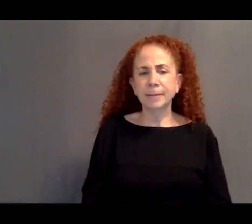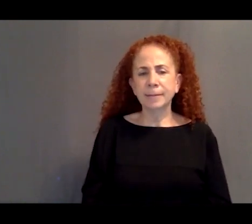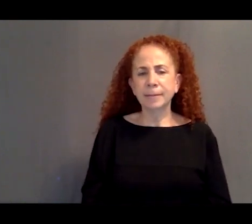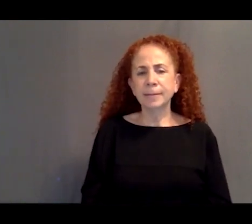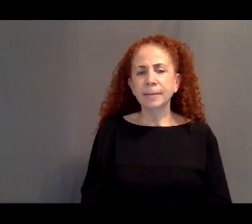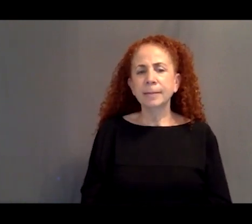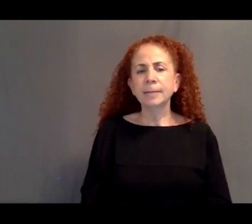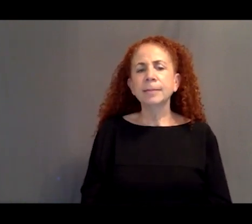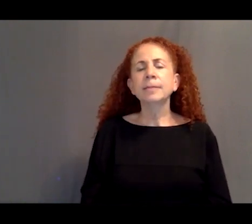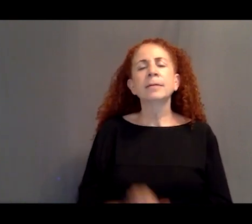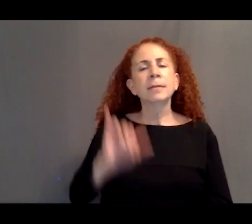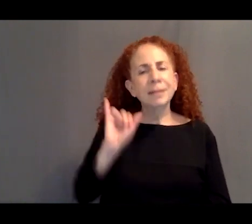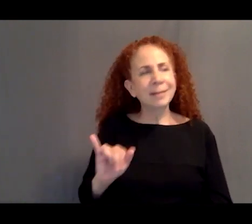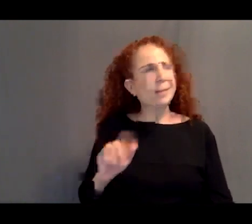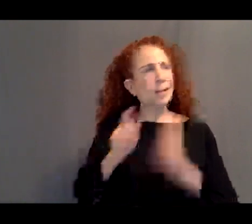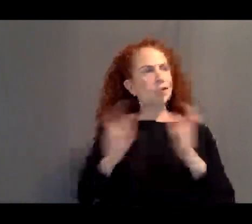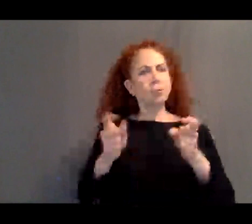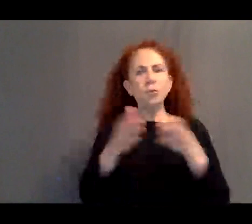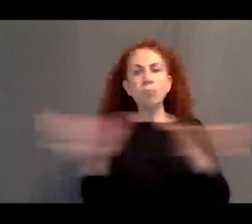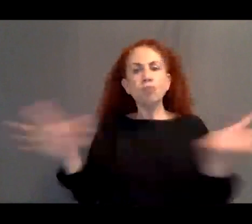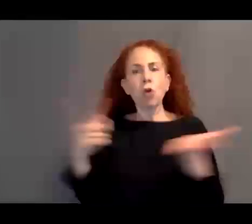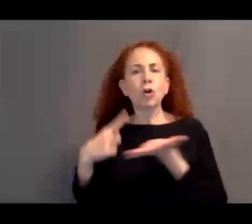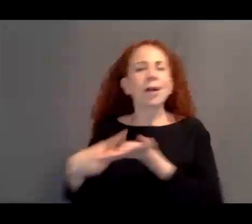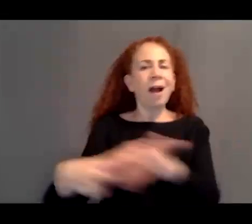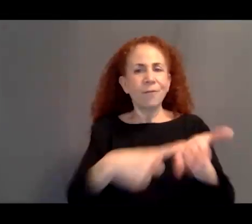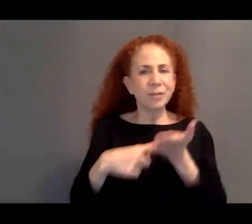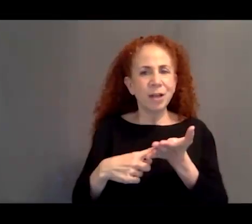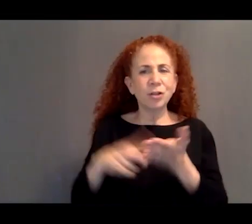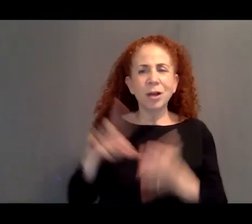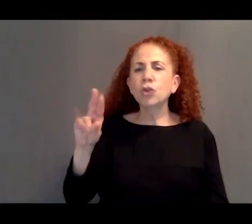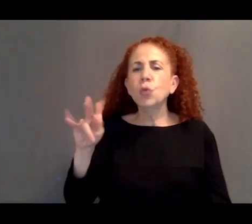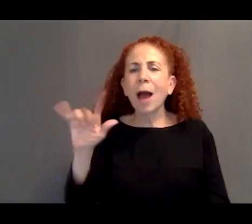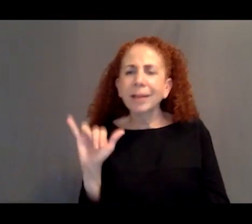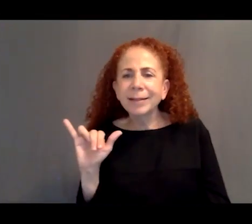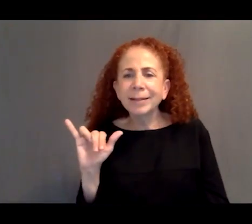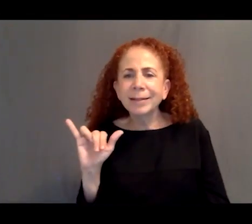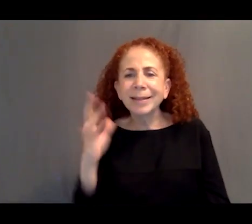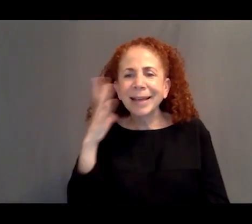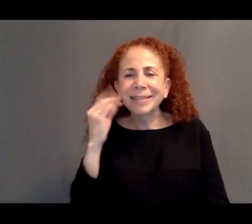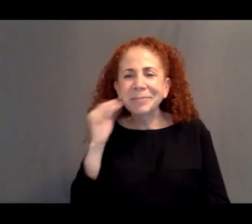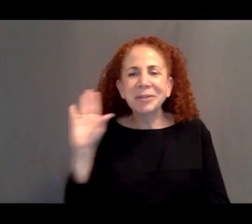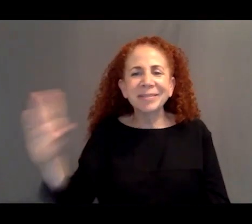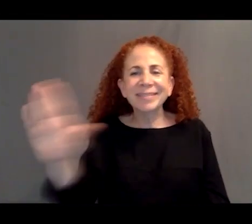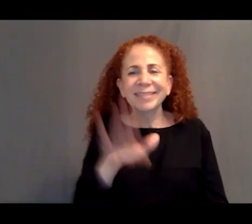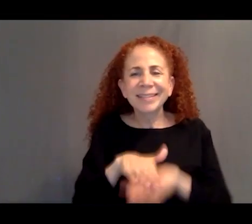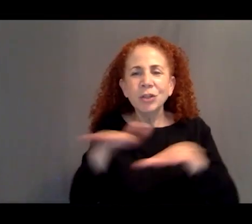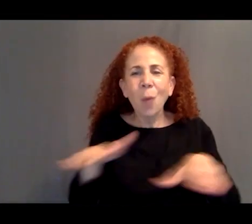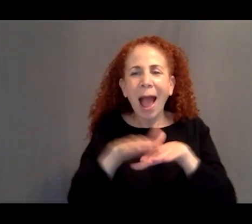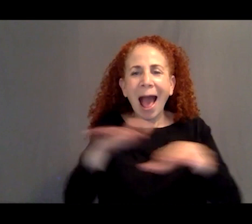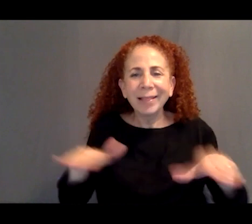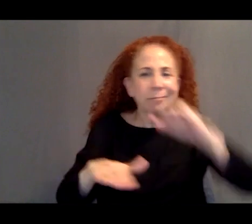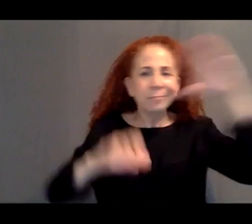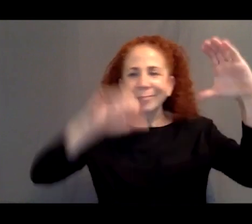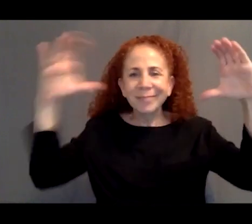to contribute to a broader conversation about dualities that moves us